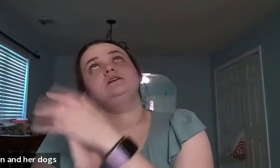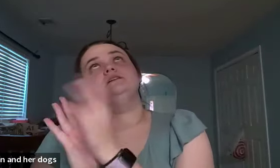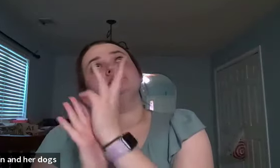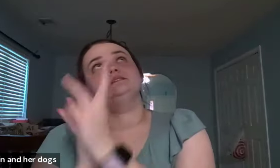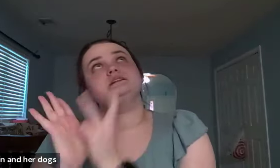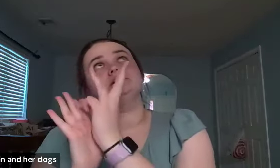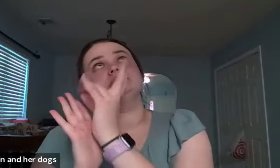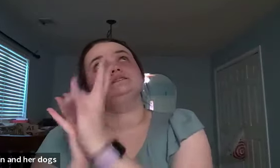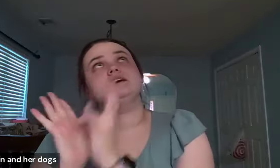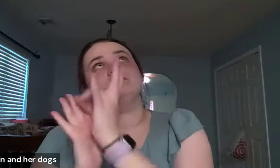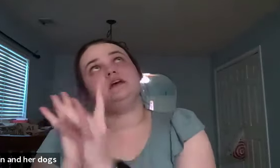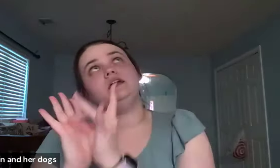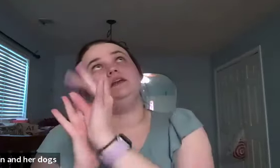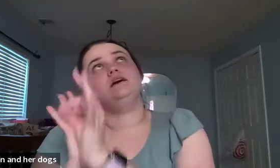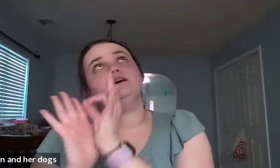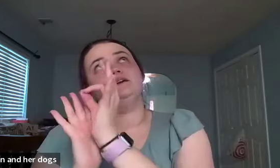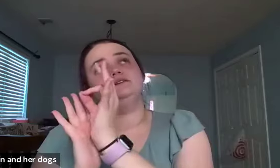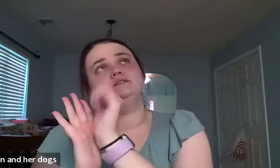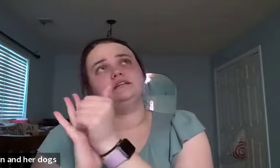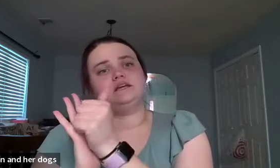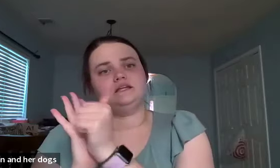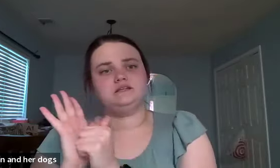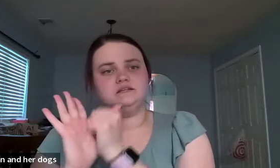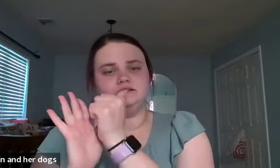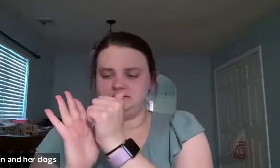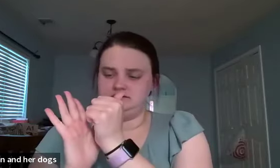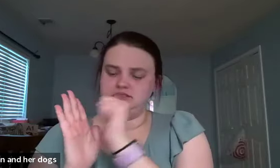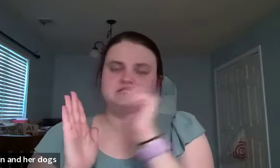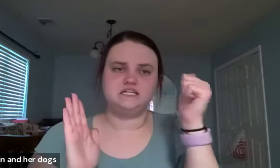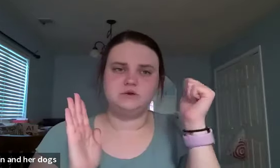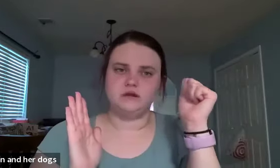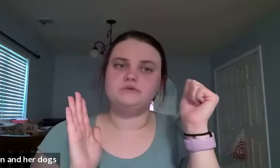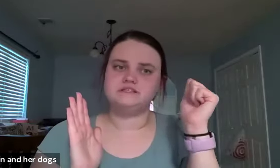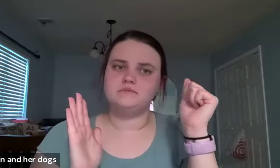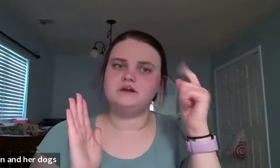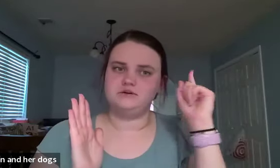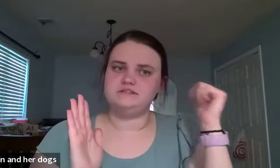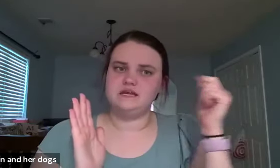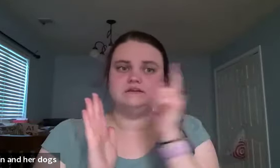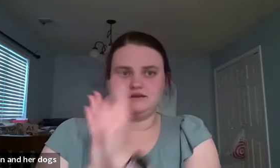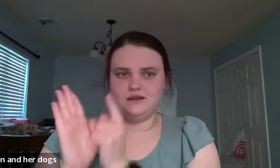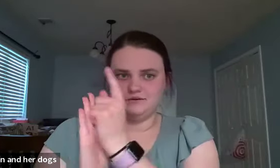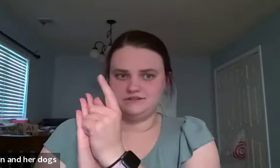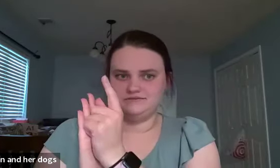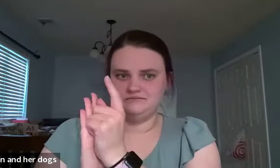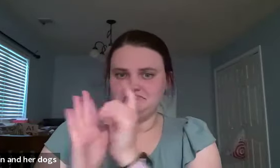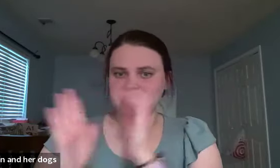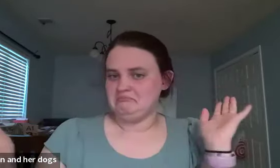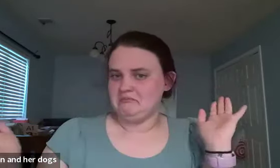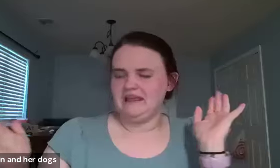definitely 6, 7, 8, 9, 10. 10 is probably where I would stop. I knew 10 hours. It